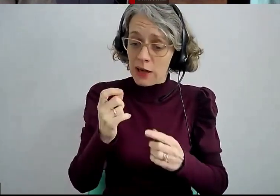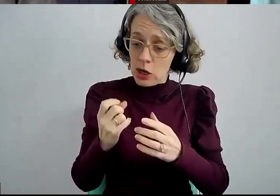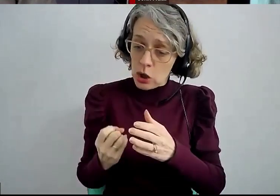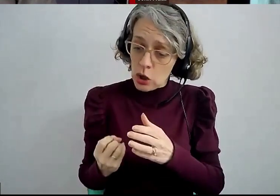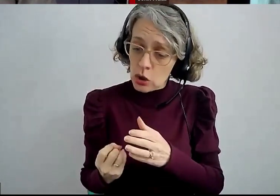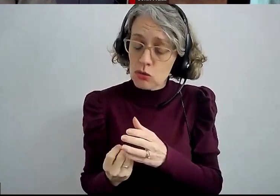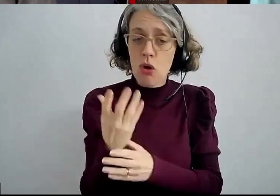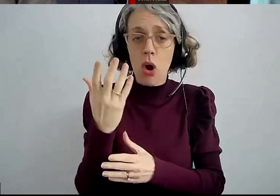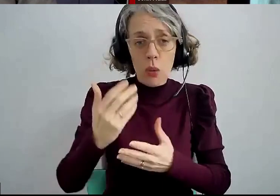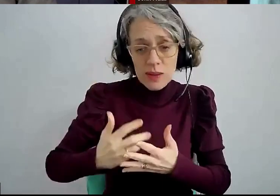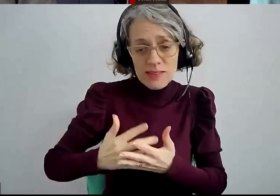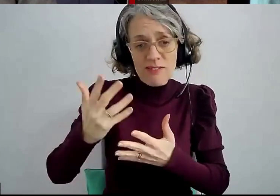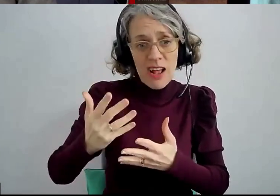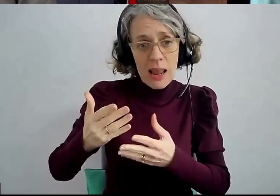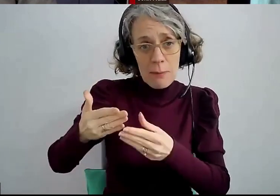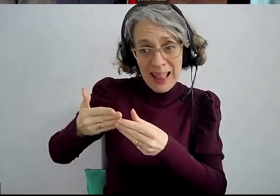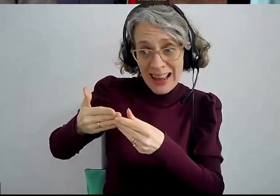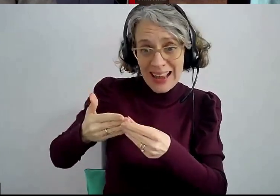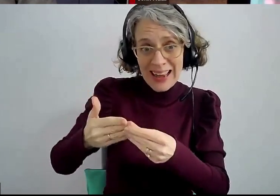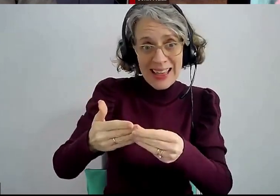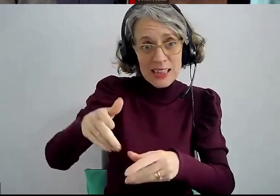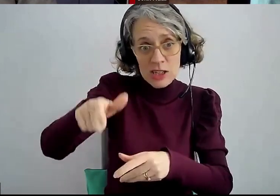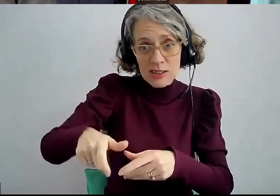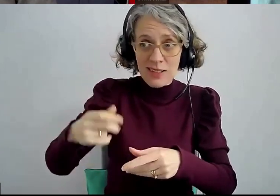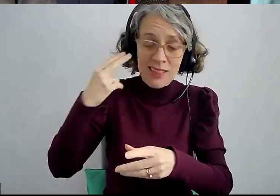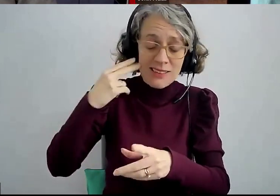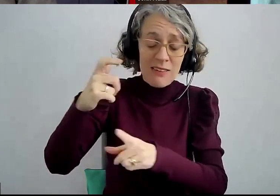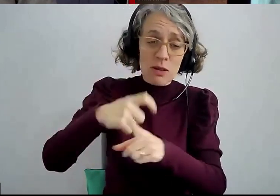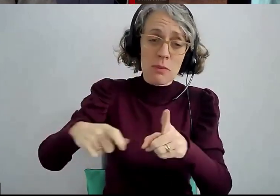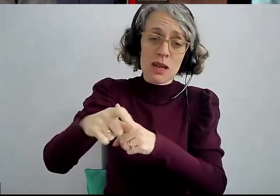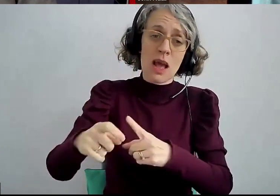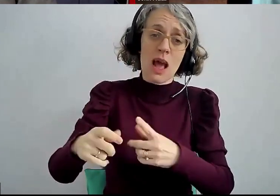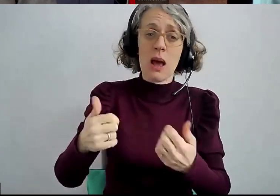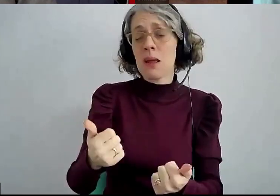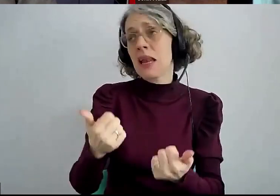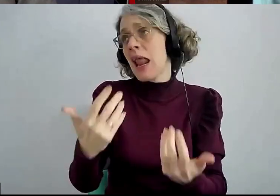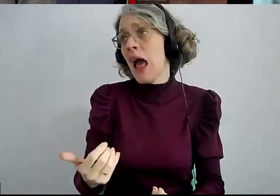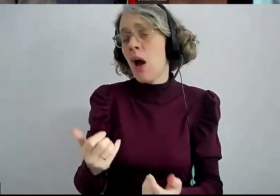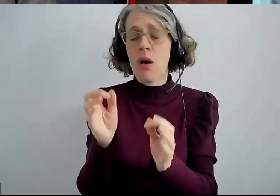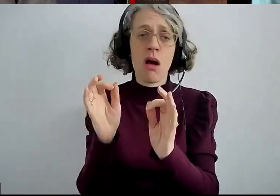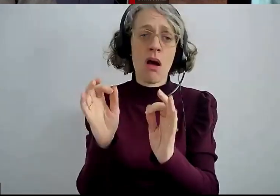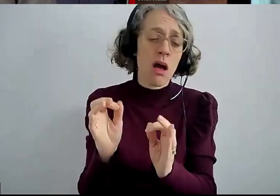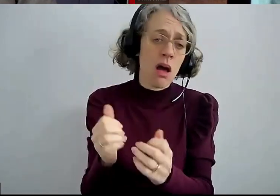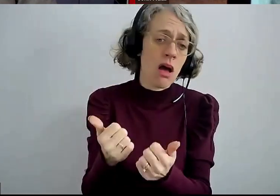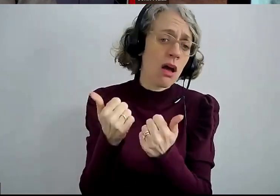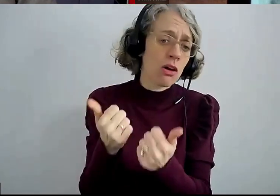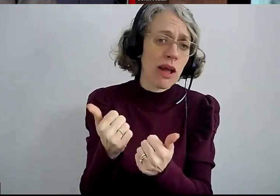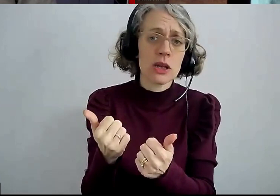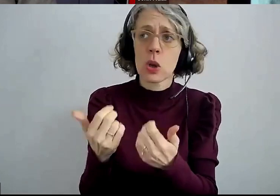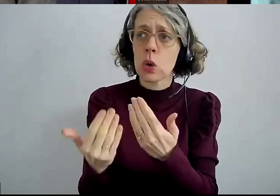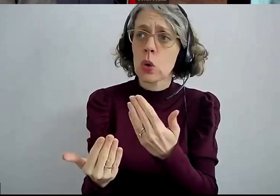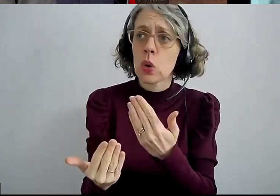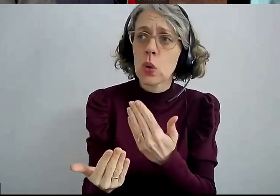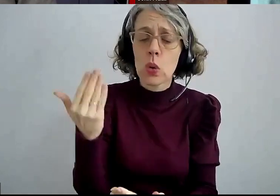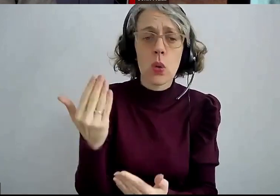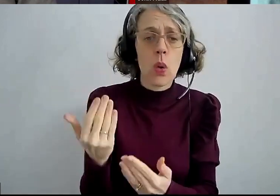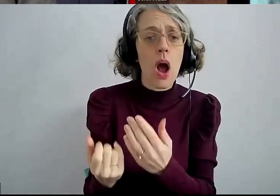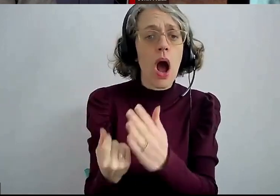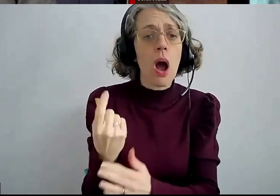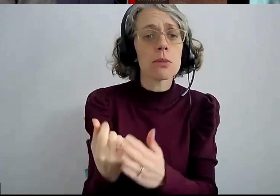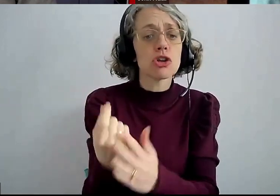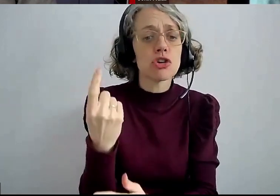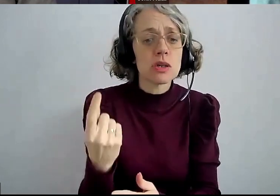deaf community, thankfully, with all these great new opportunities, but you need to build